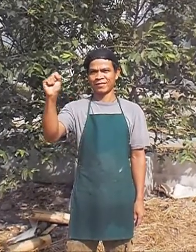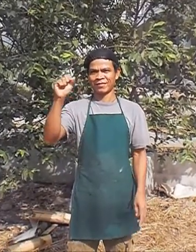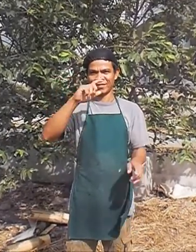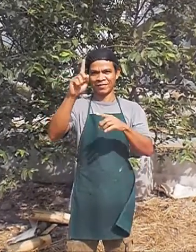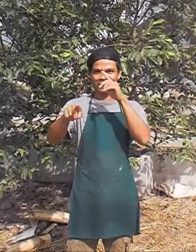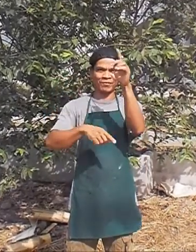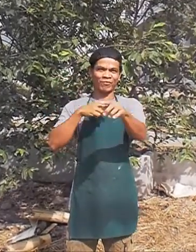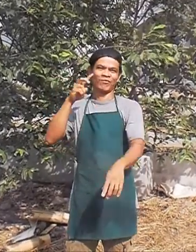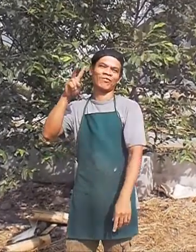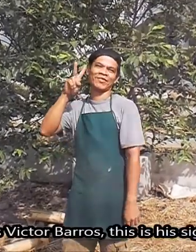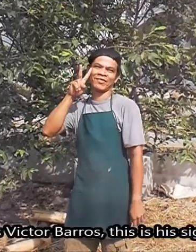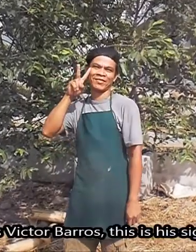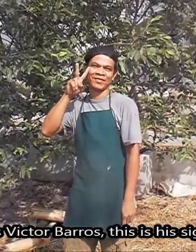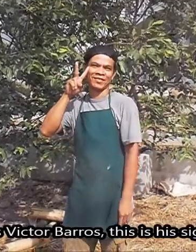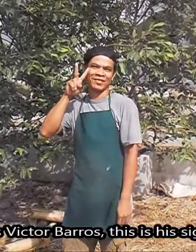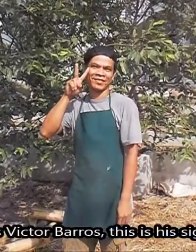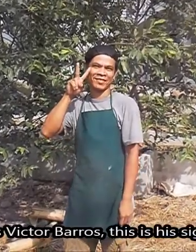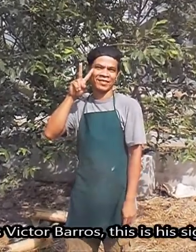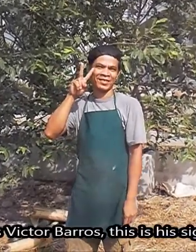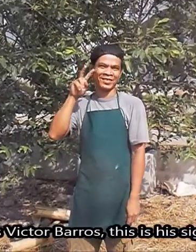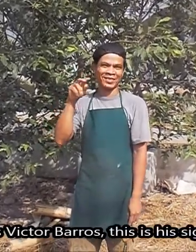This is Victor Barros. His sign name is that.